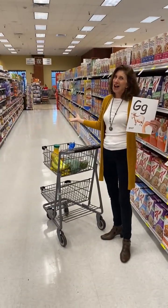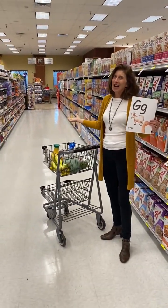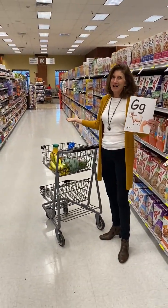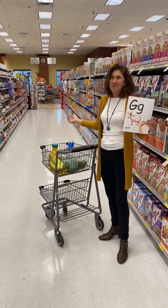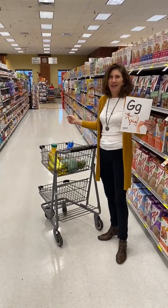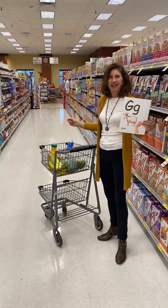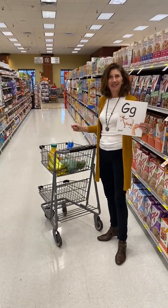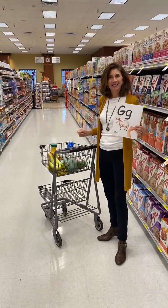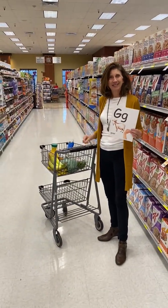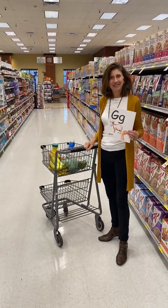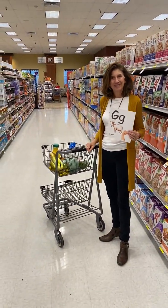job.